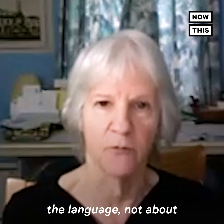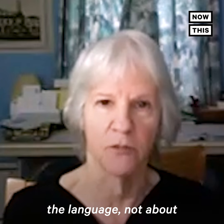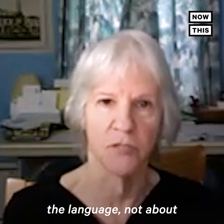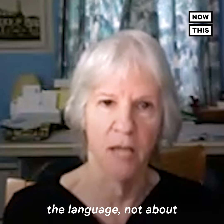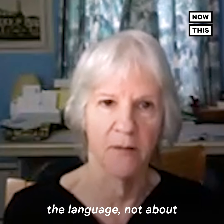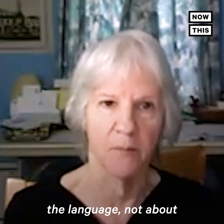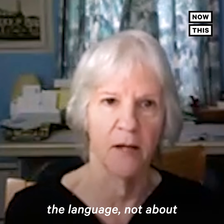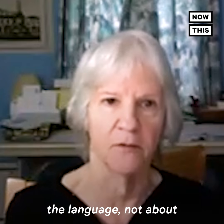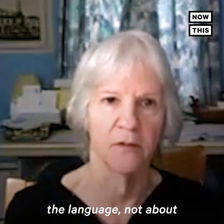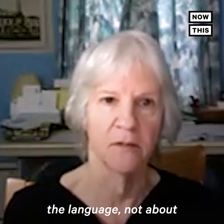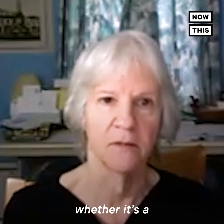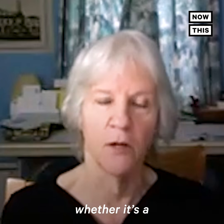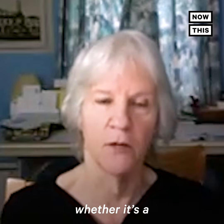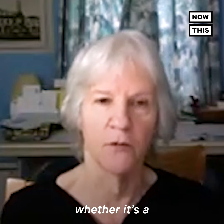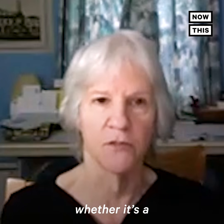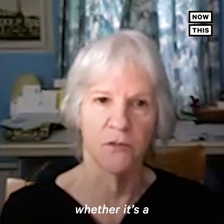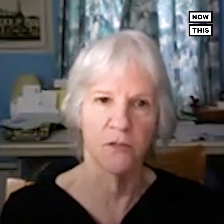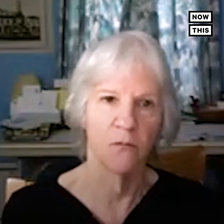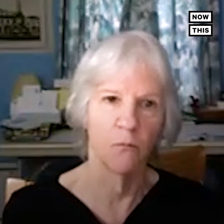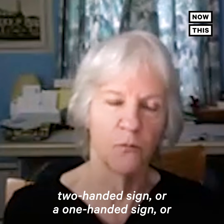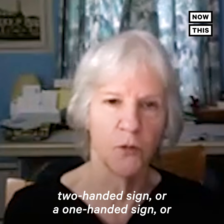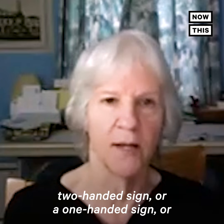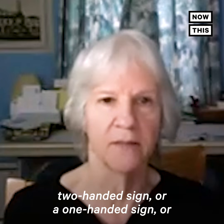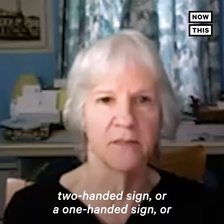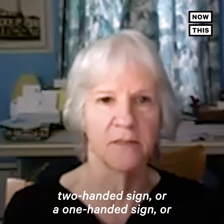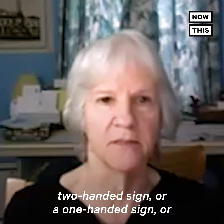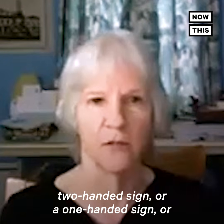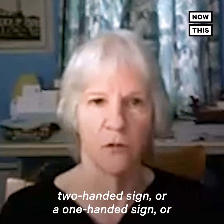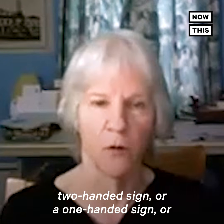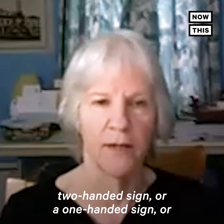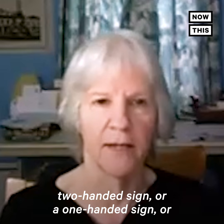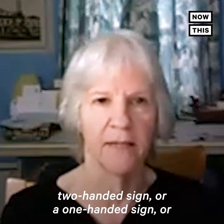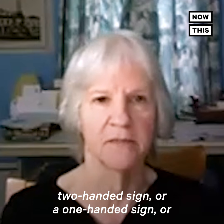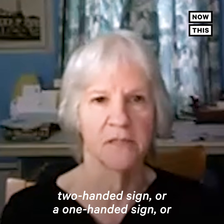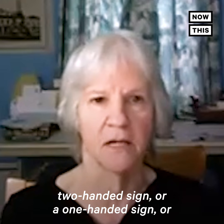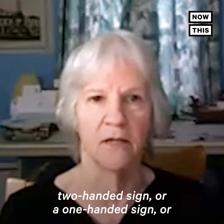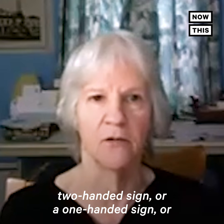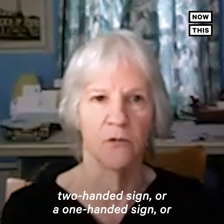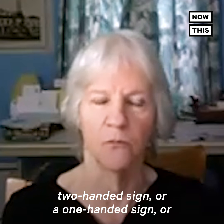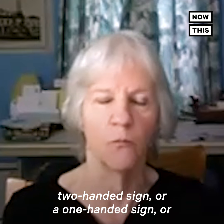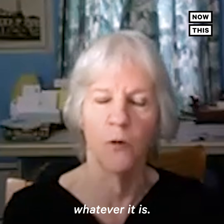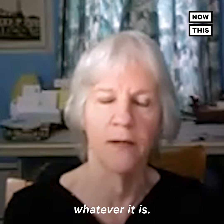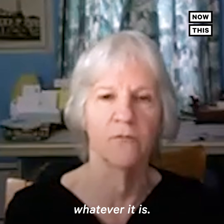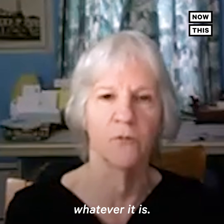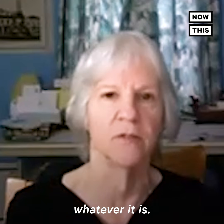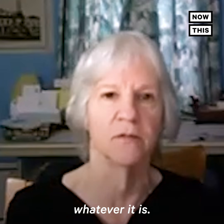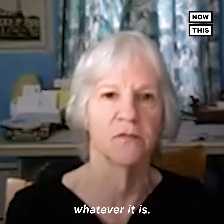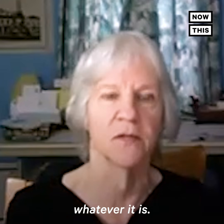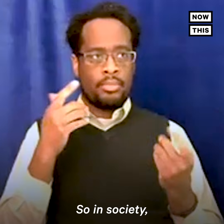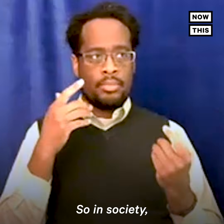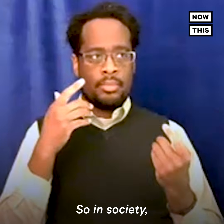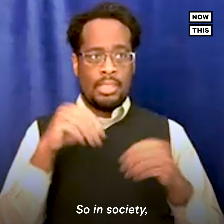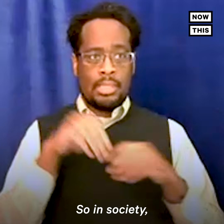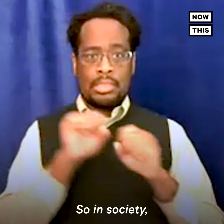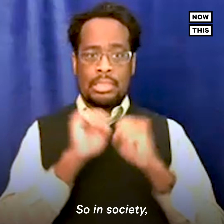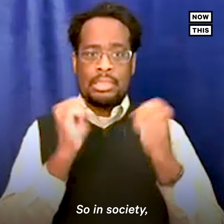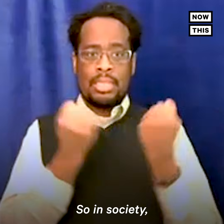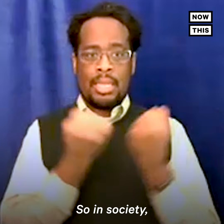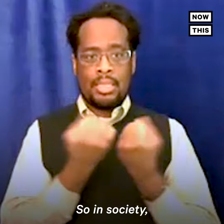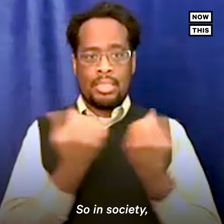language, not about whether it's a two-handed sign or a one-handed sign or whatever it is. So in